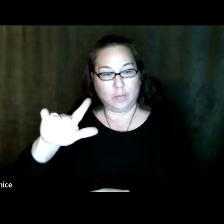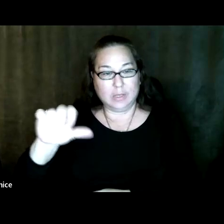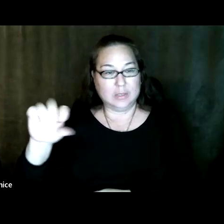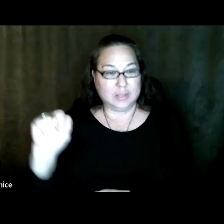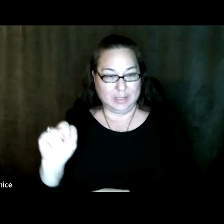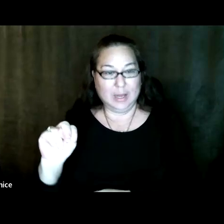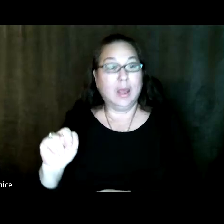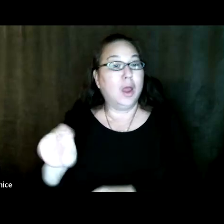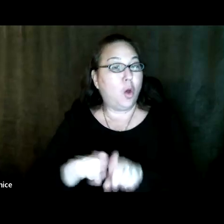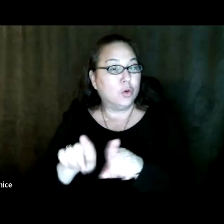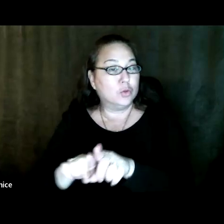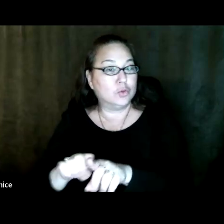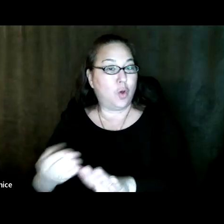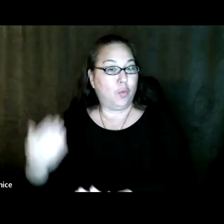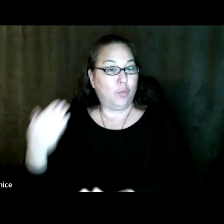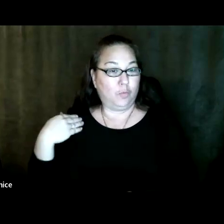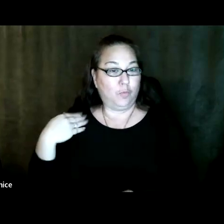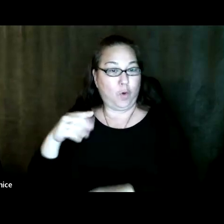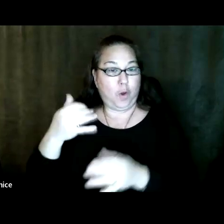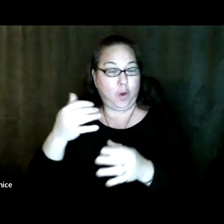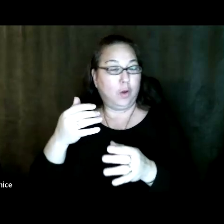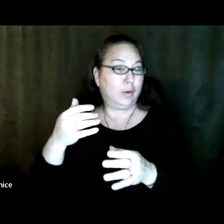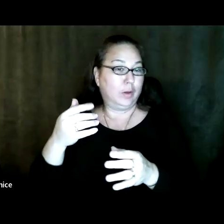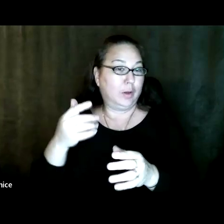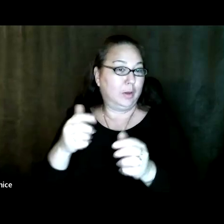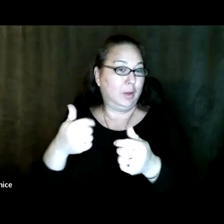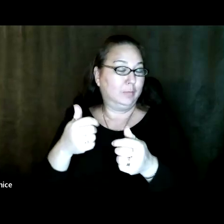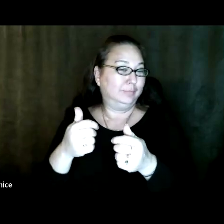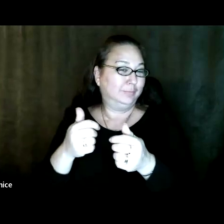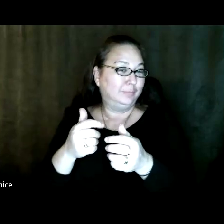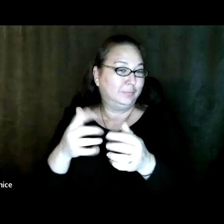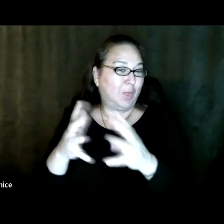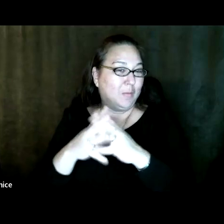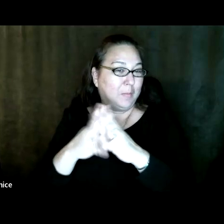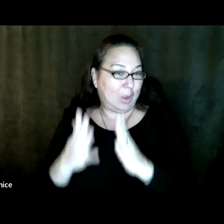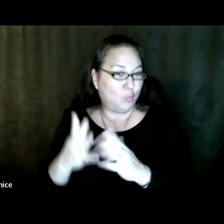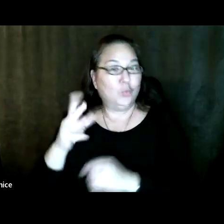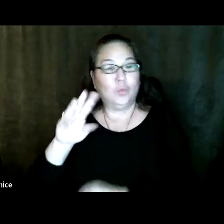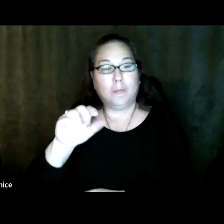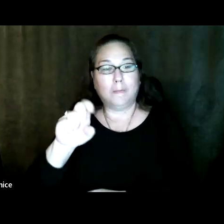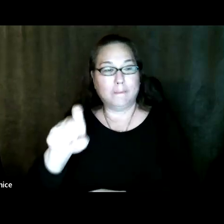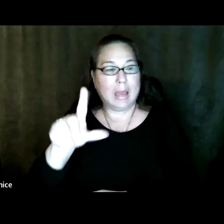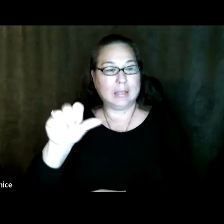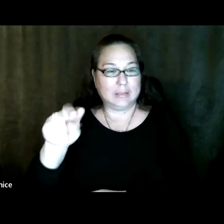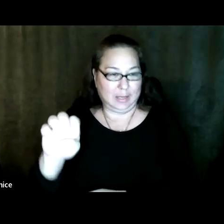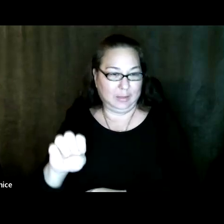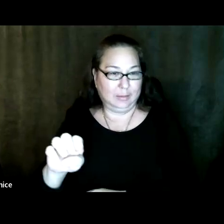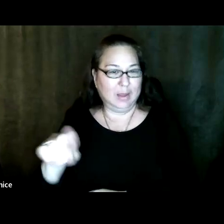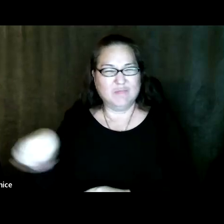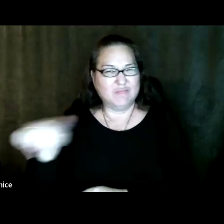Fair. We have some exciting news from BPS Athletics. First, nearly 300 student